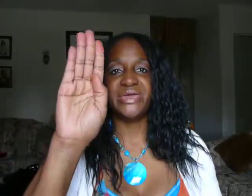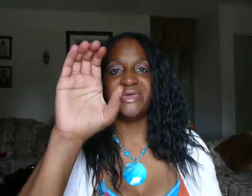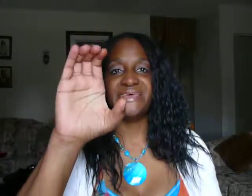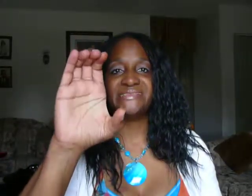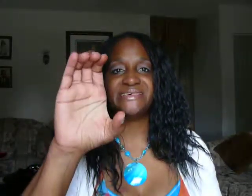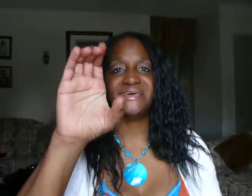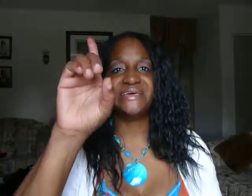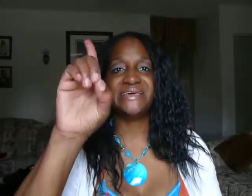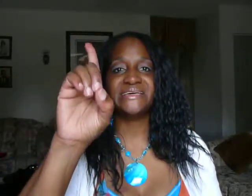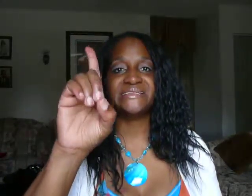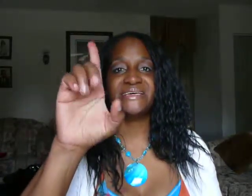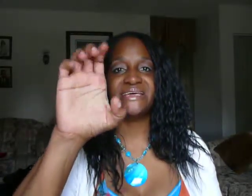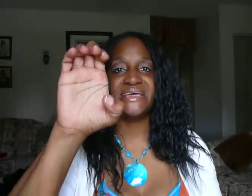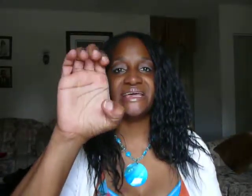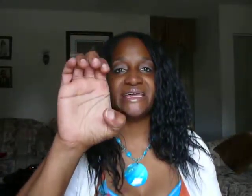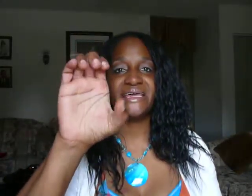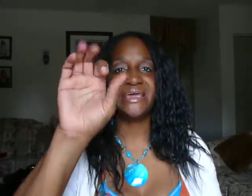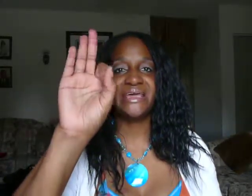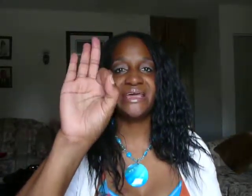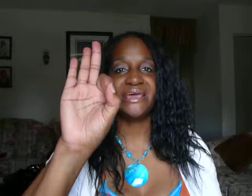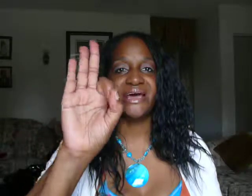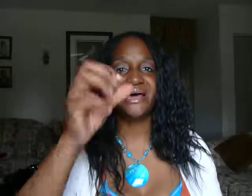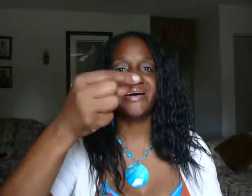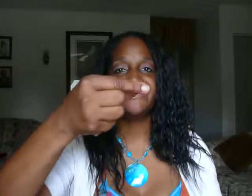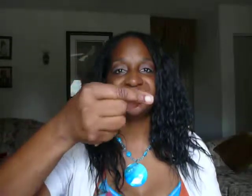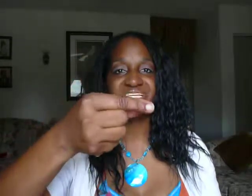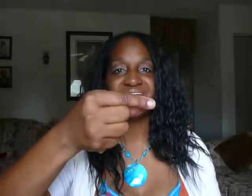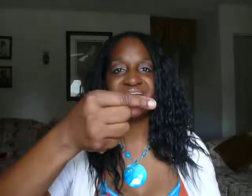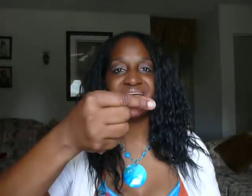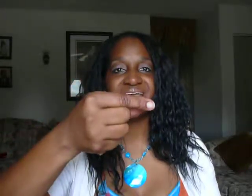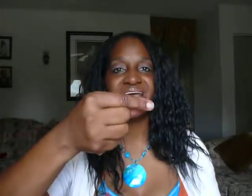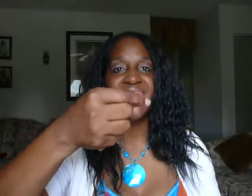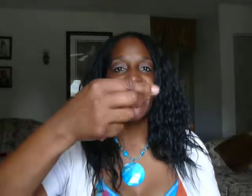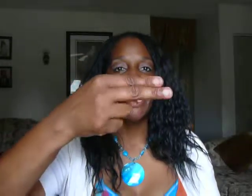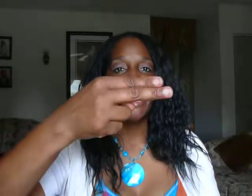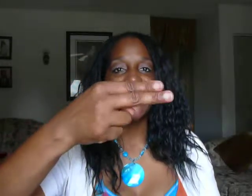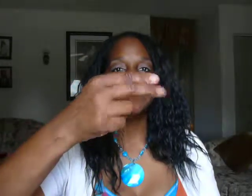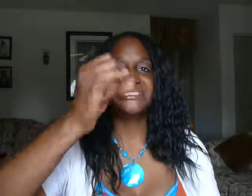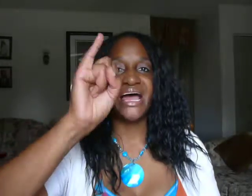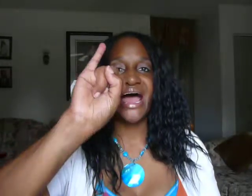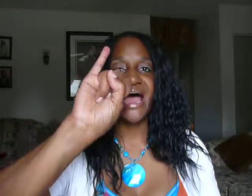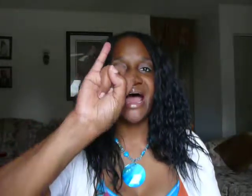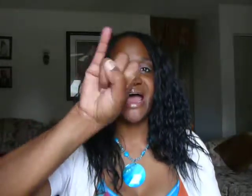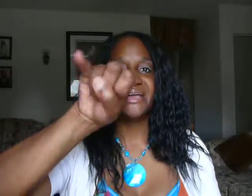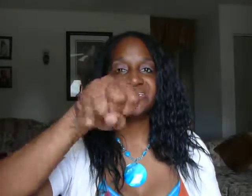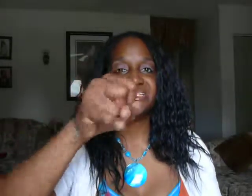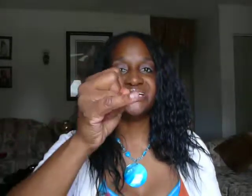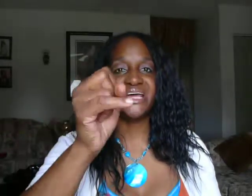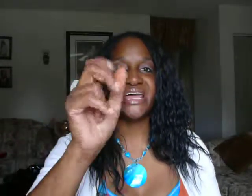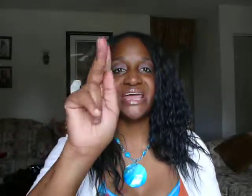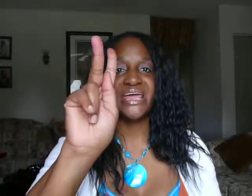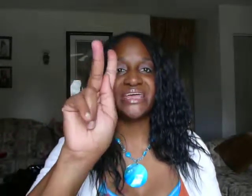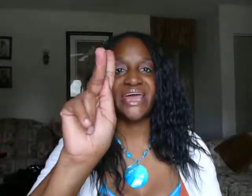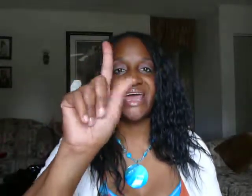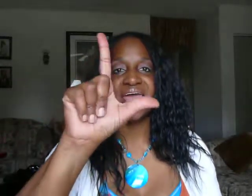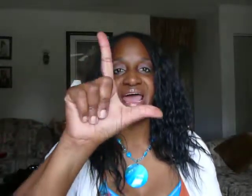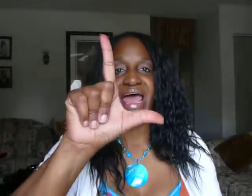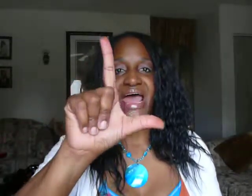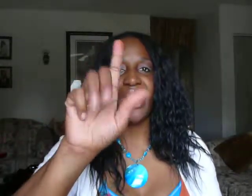B, C, D, E, F, G, H, I, J, K,